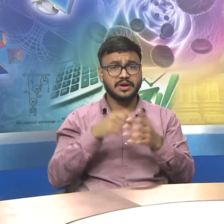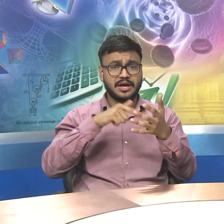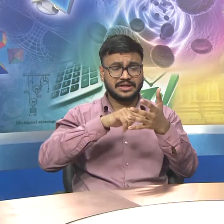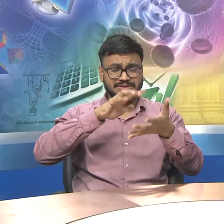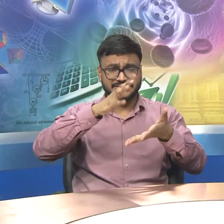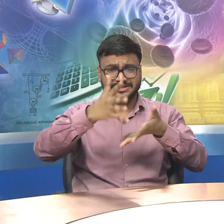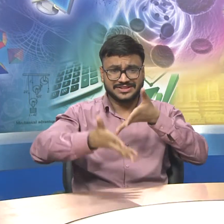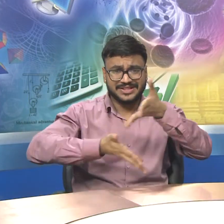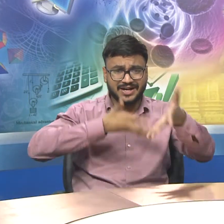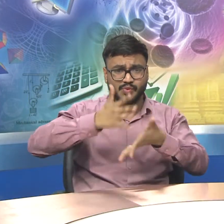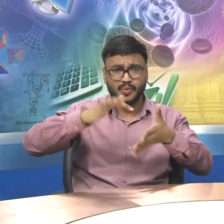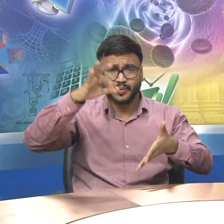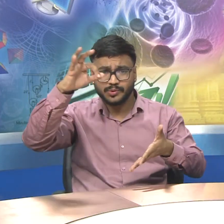plus specific concept.